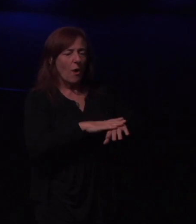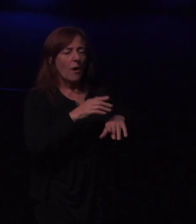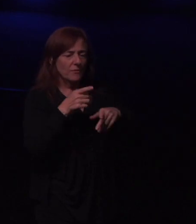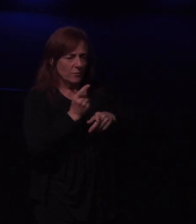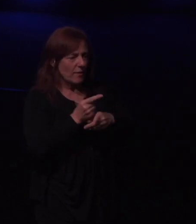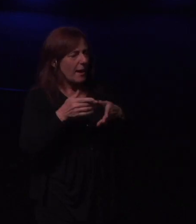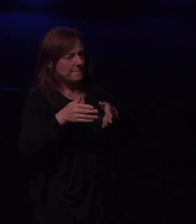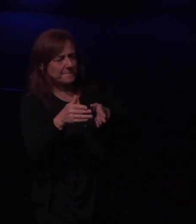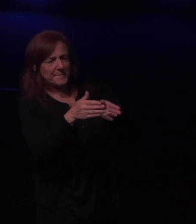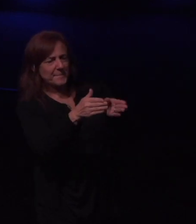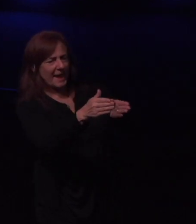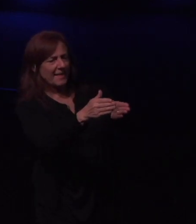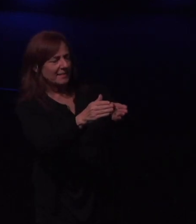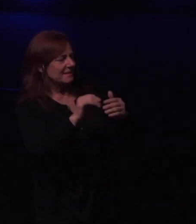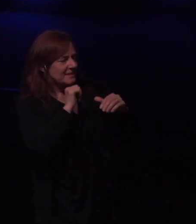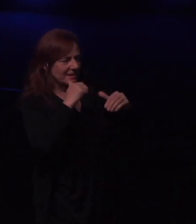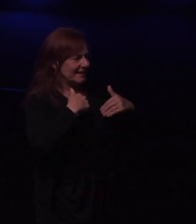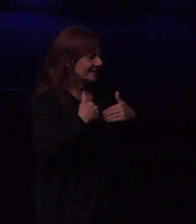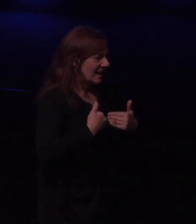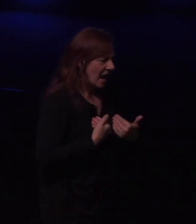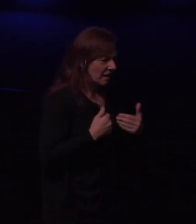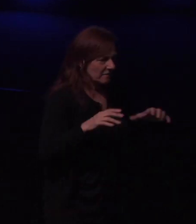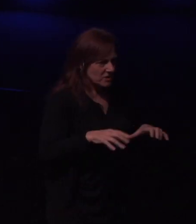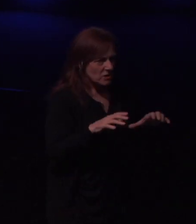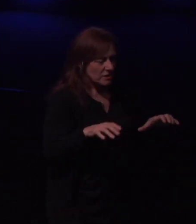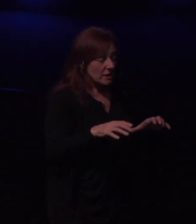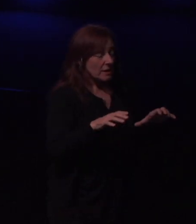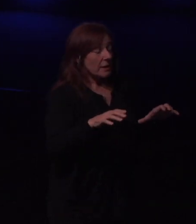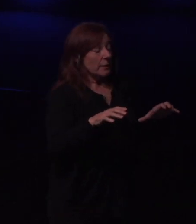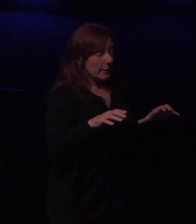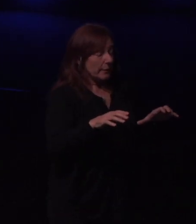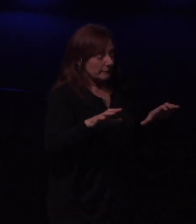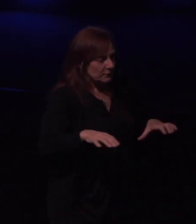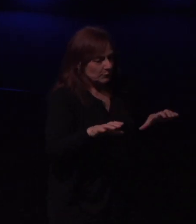path. So let's not get tired of doing what's good.